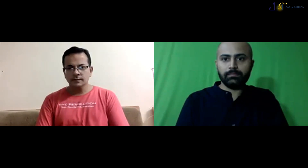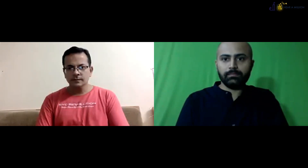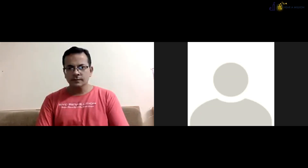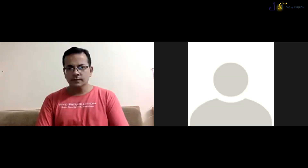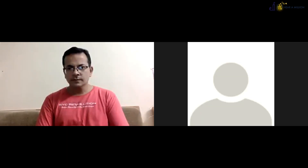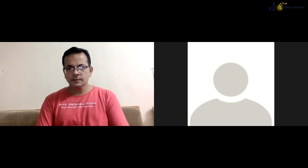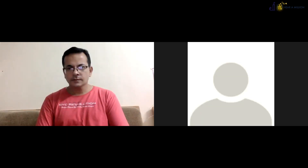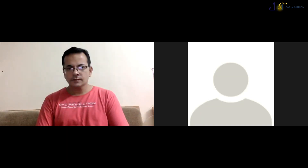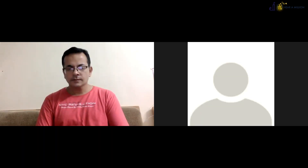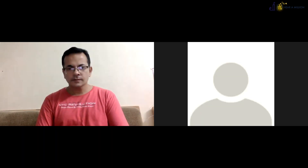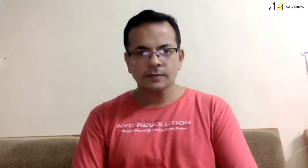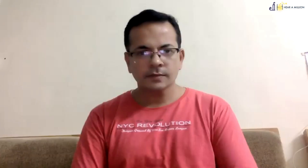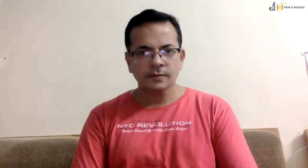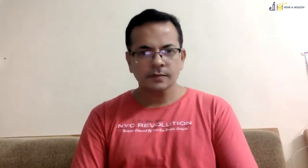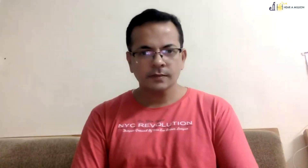Gurmeet.